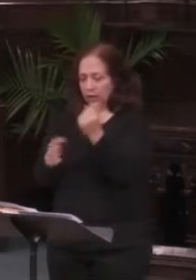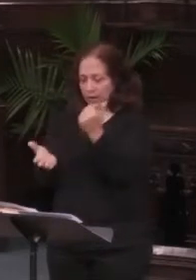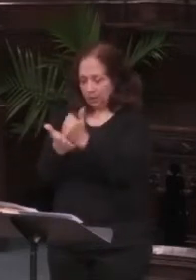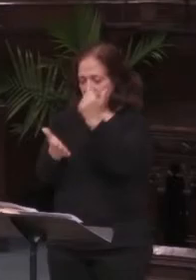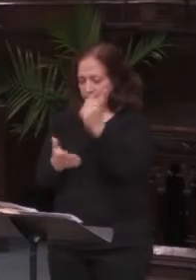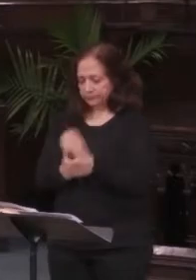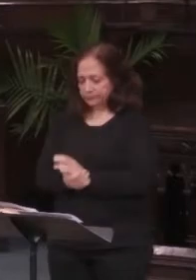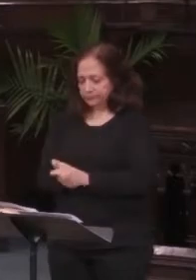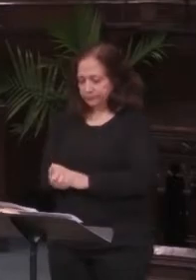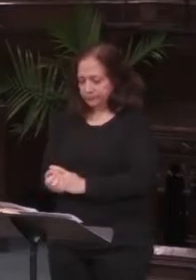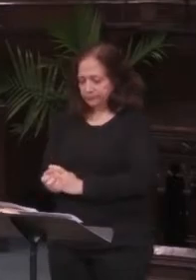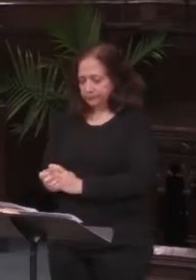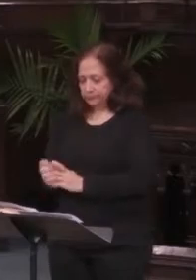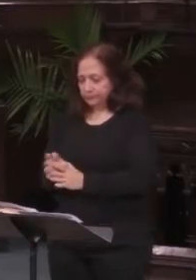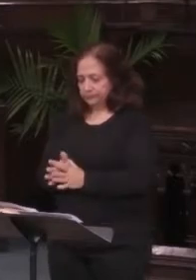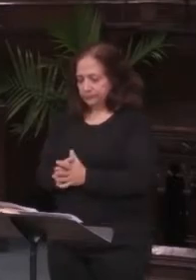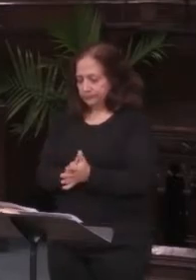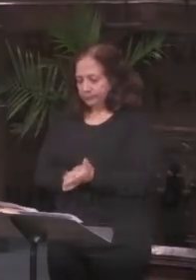Amen.